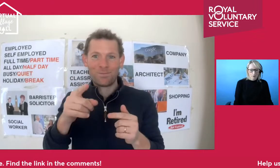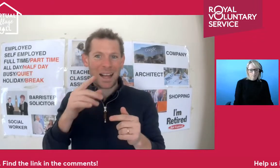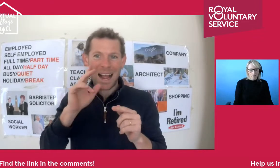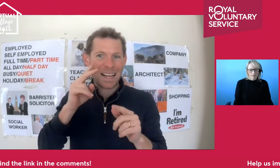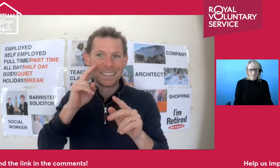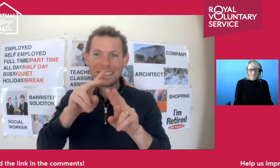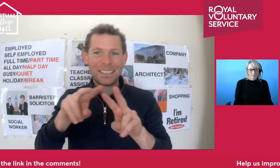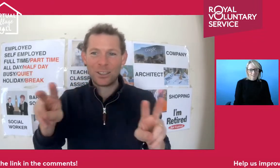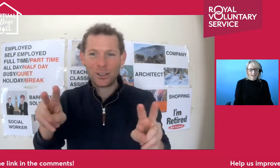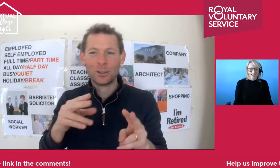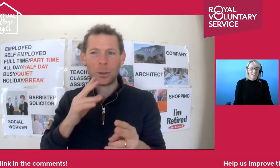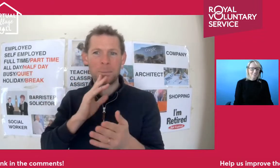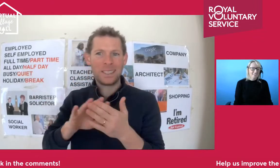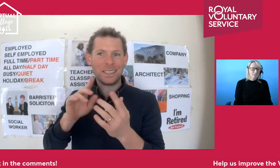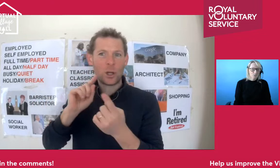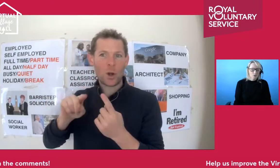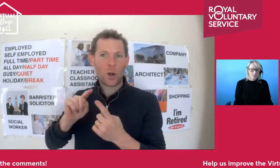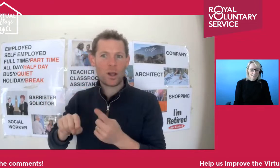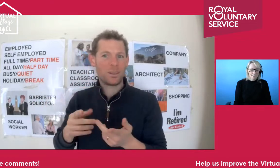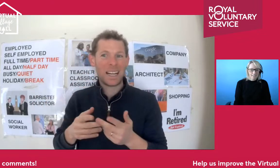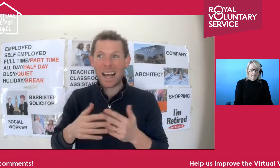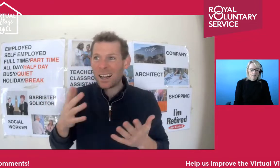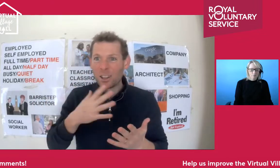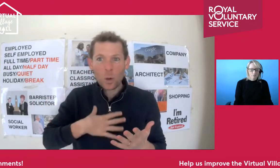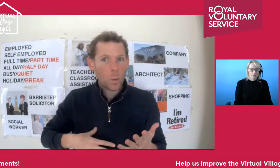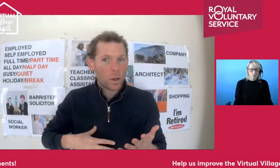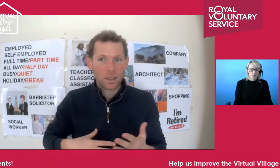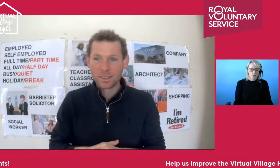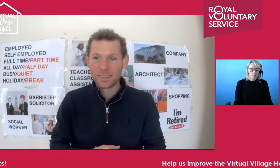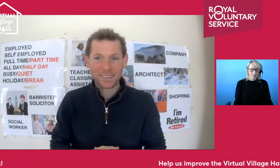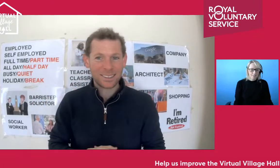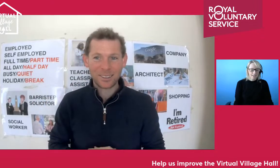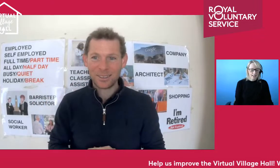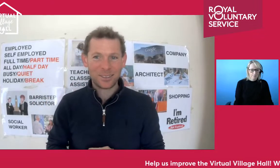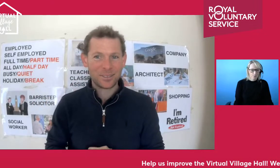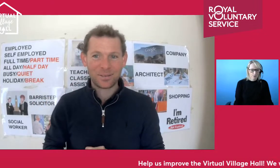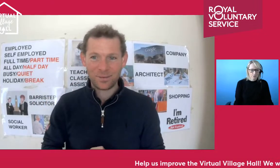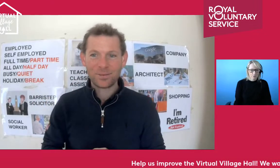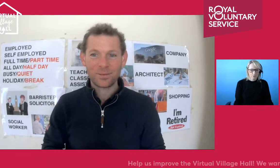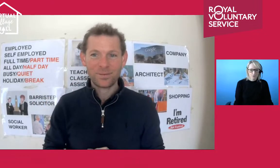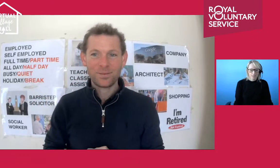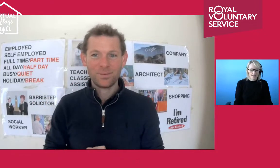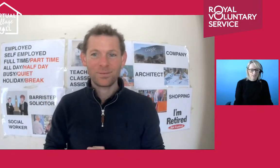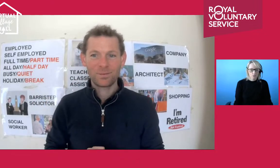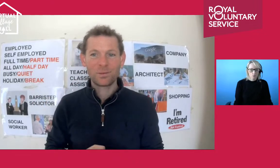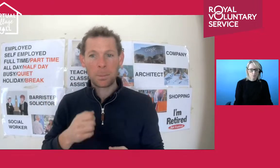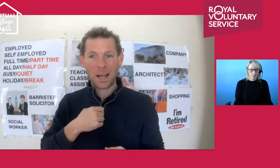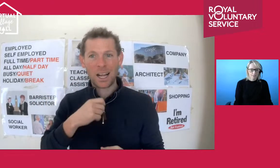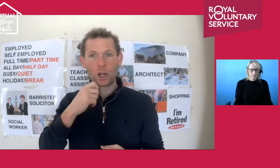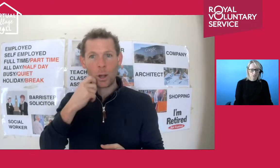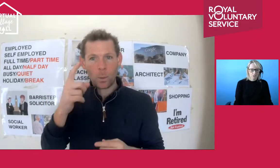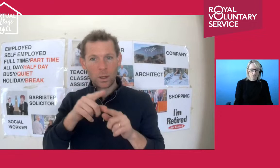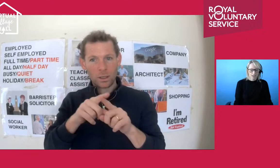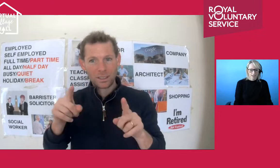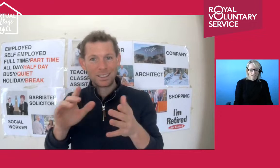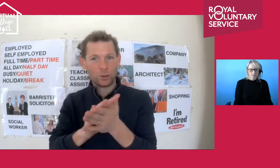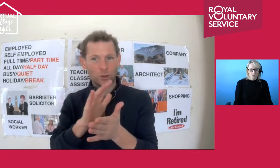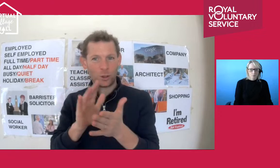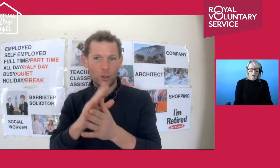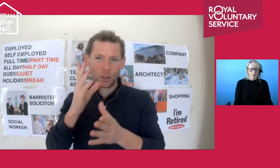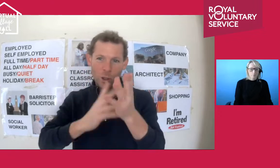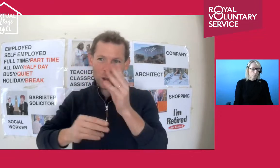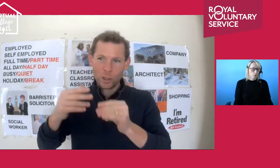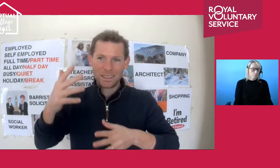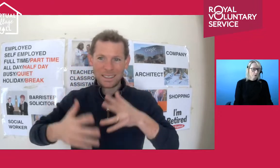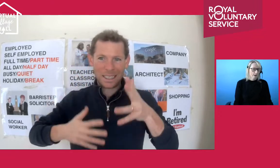you, but I can't see you obviously, but your comments tell me whether there's things that you want me to teach you.